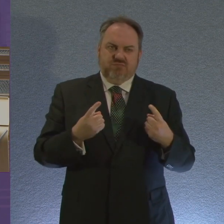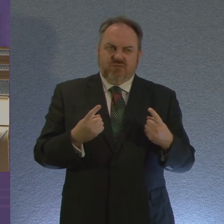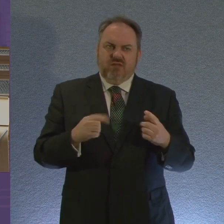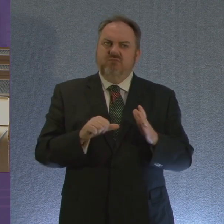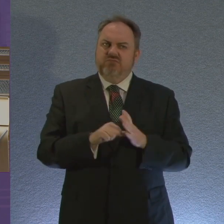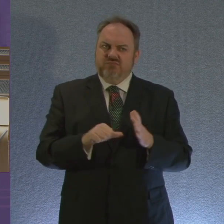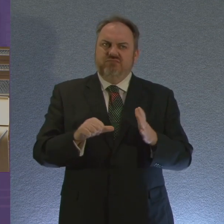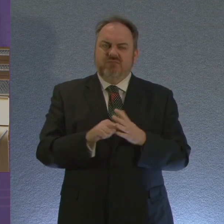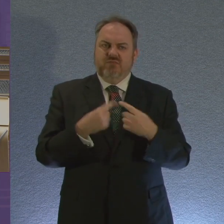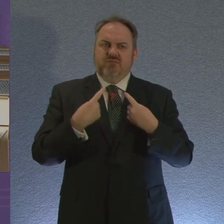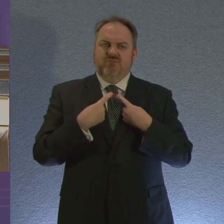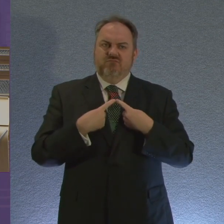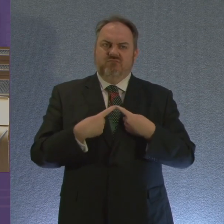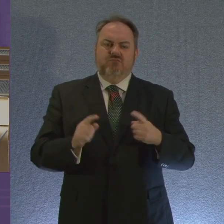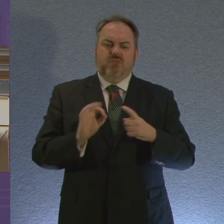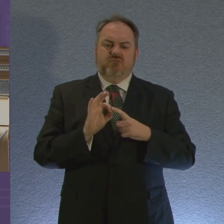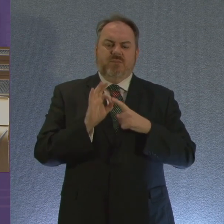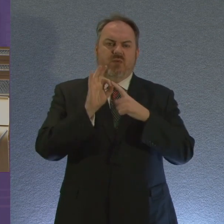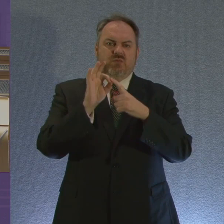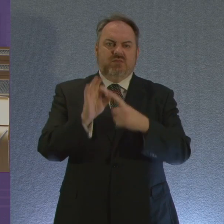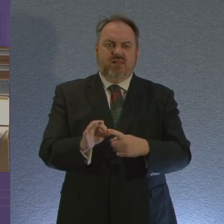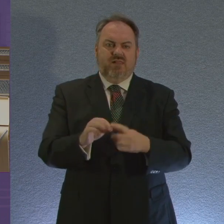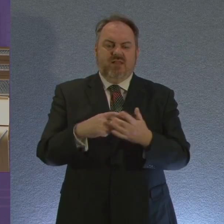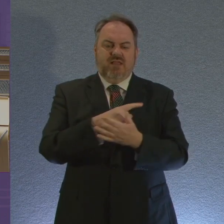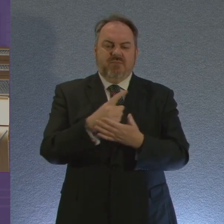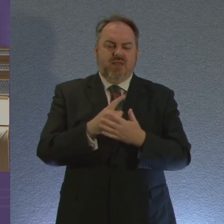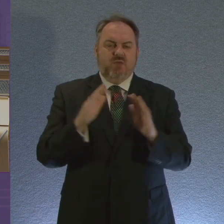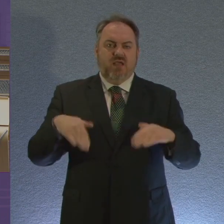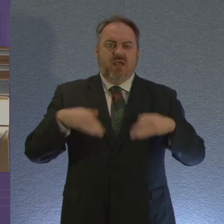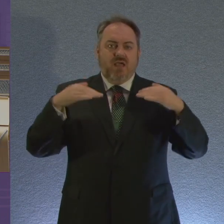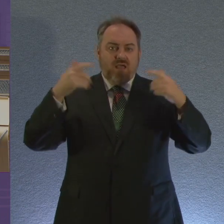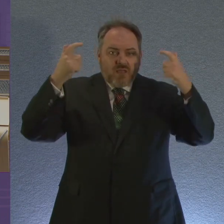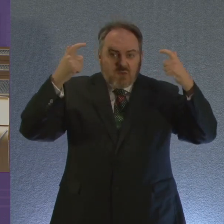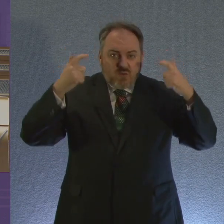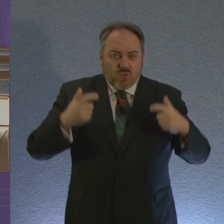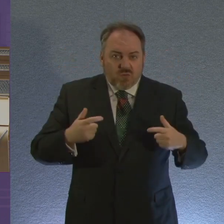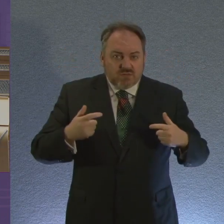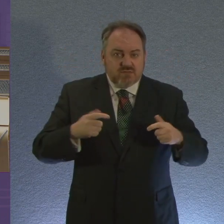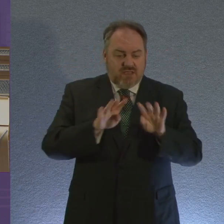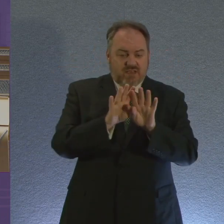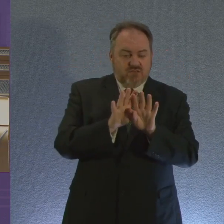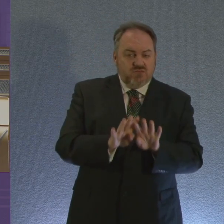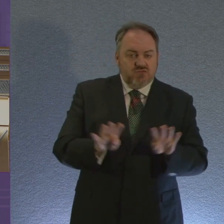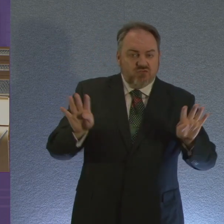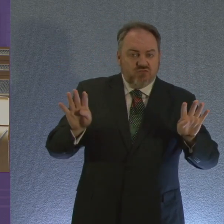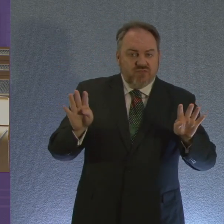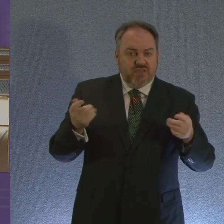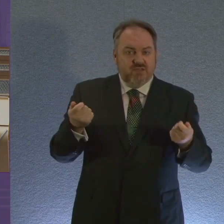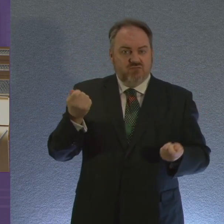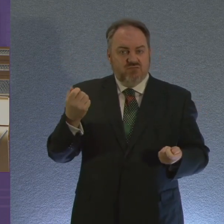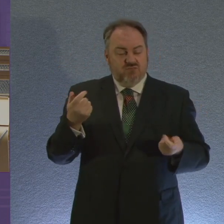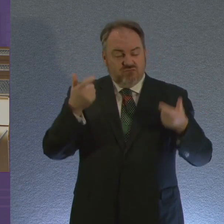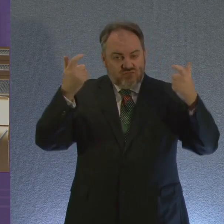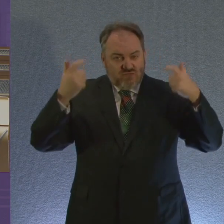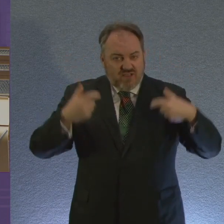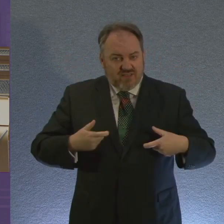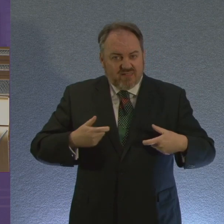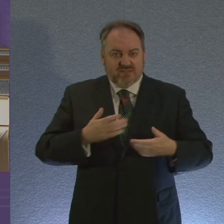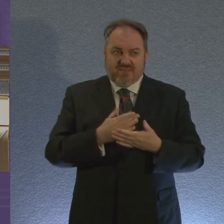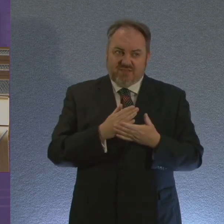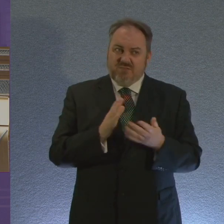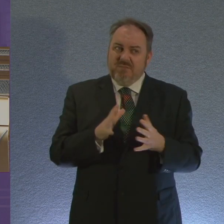judge-only trials and solemn procedure, and it's helpful that the Cabinet Secretary did this early in the process. As we all agree, I think, removing the fundamental